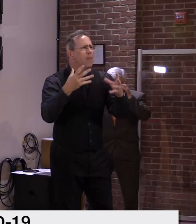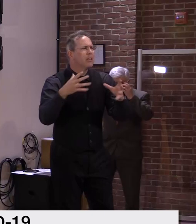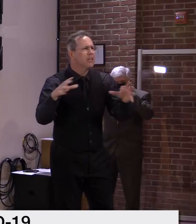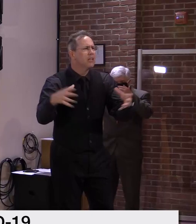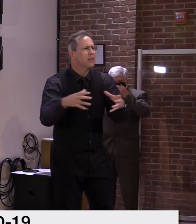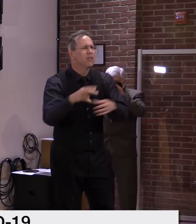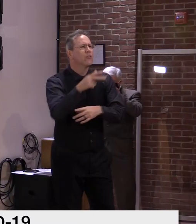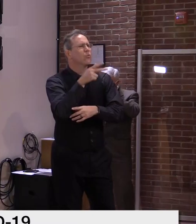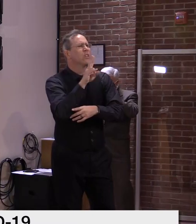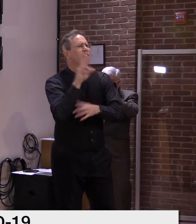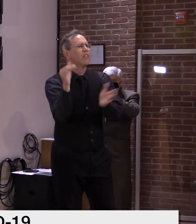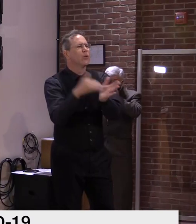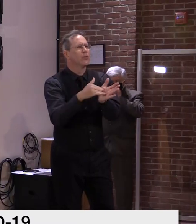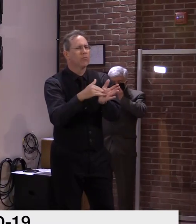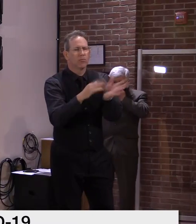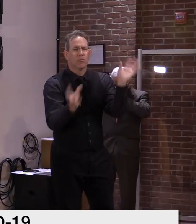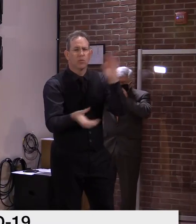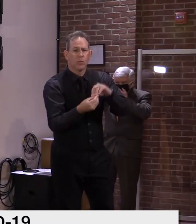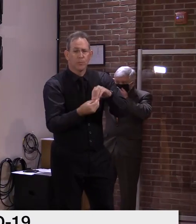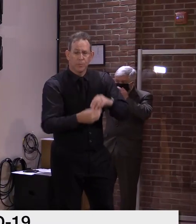27,000.